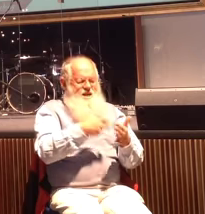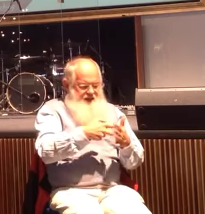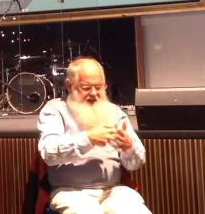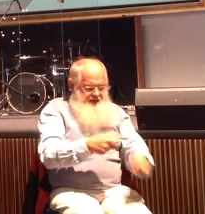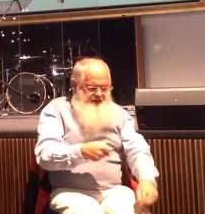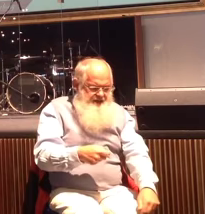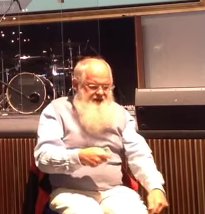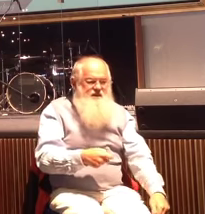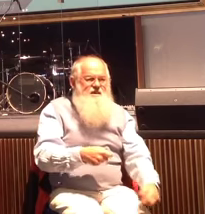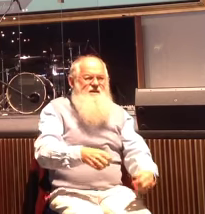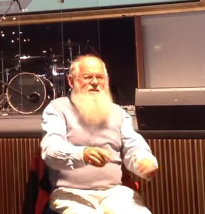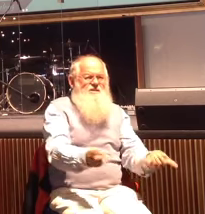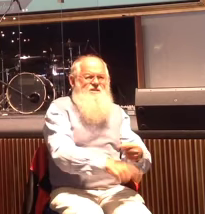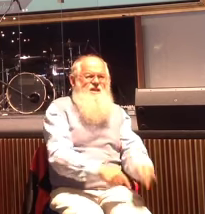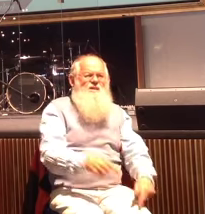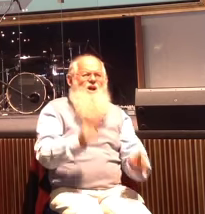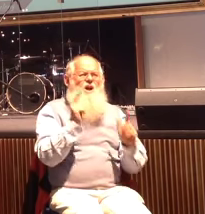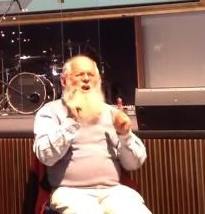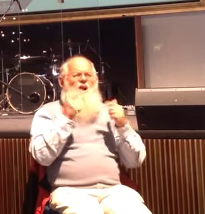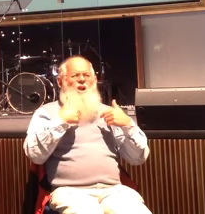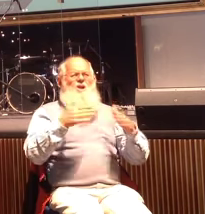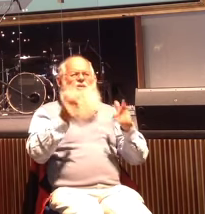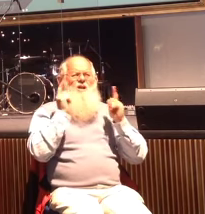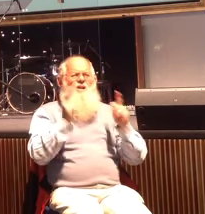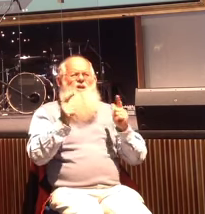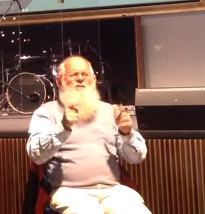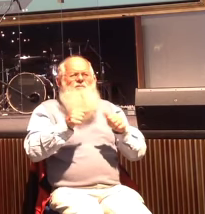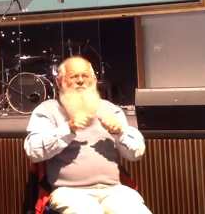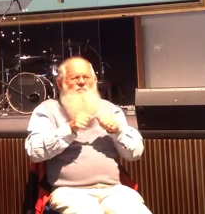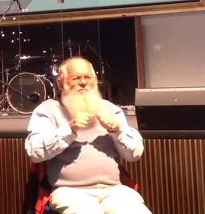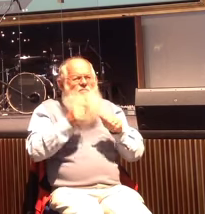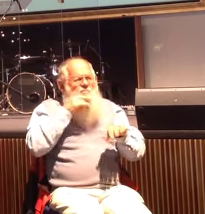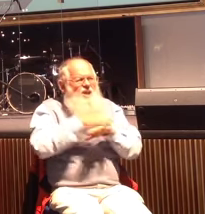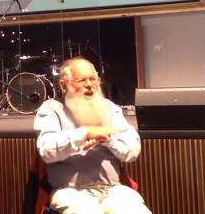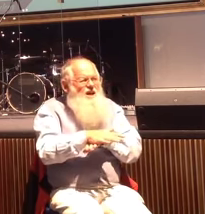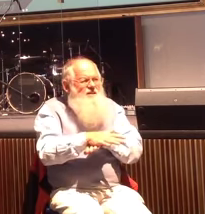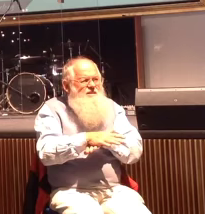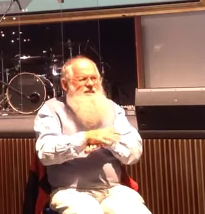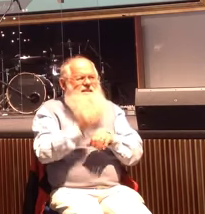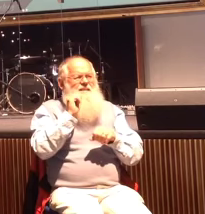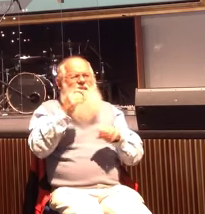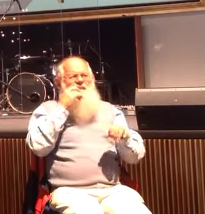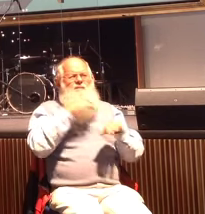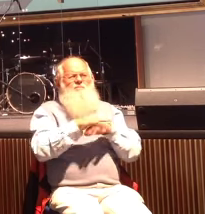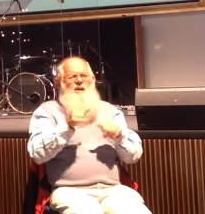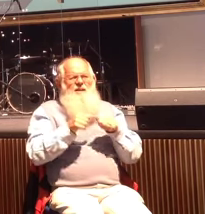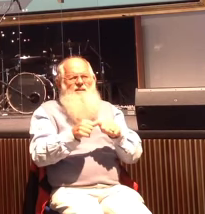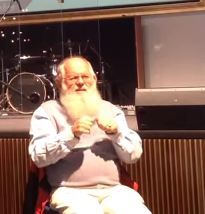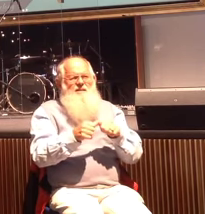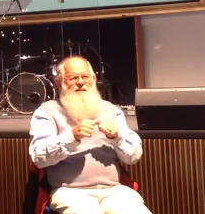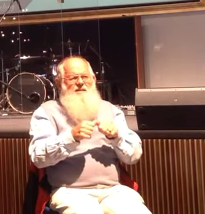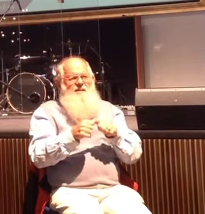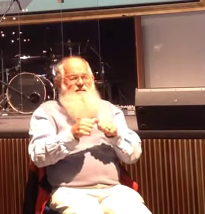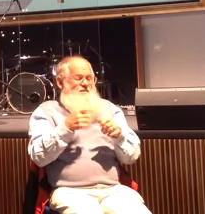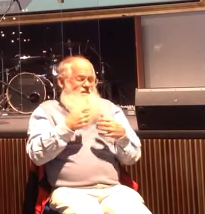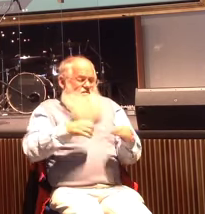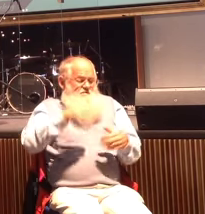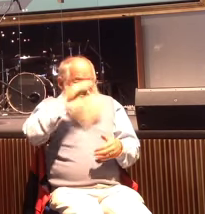lost a lot of blood, his blood pressure wasn't where it needed to be. And in my inexperience, I